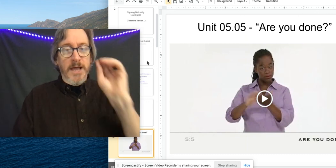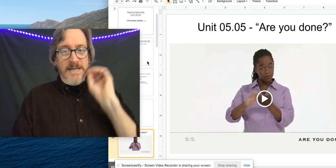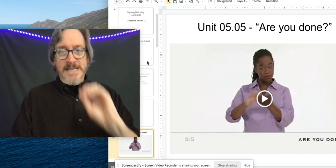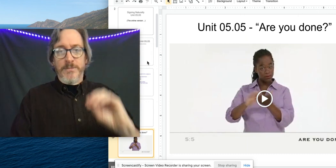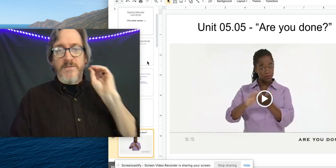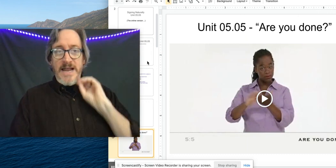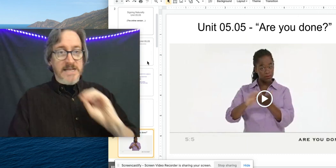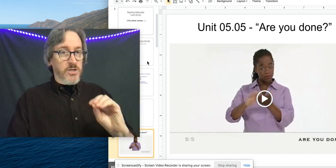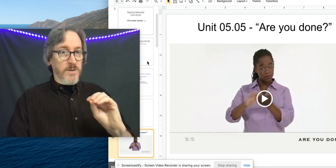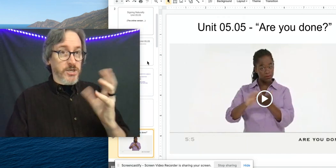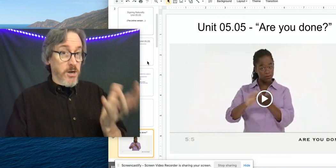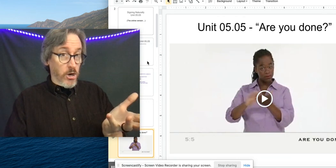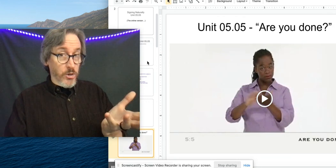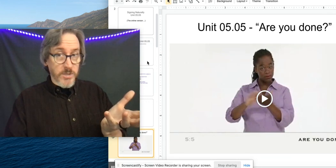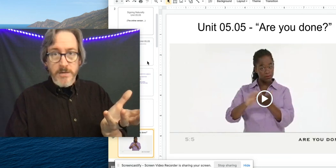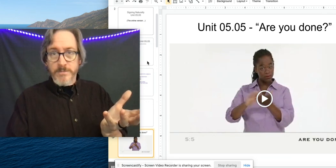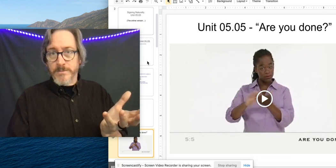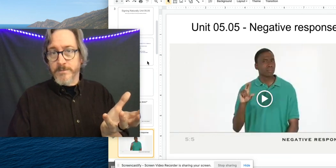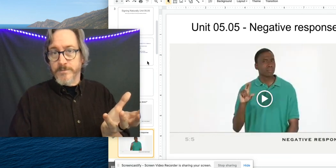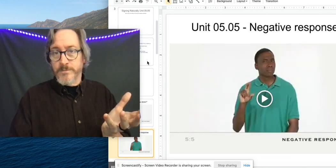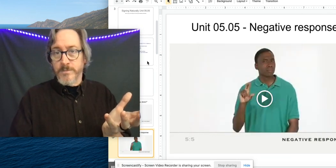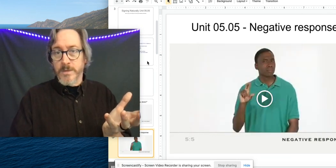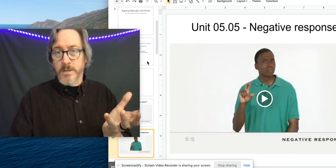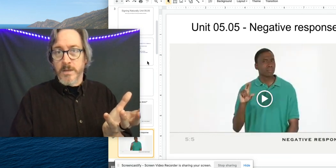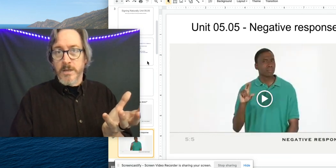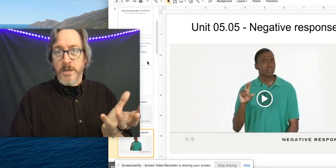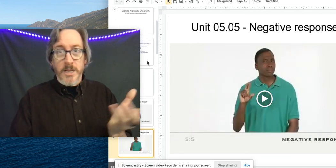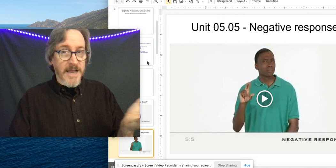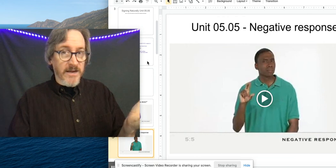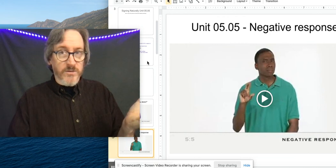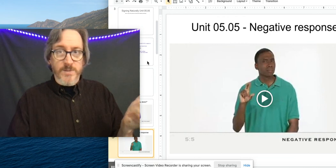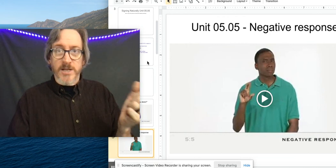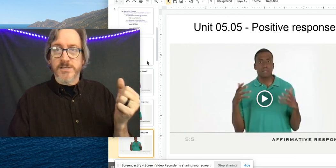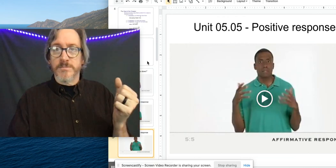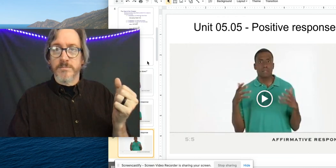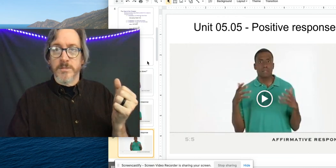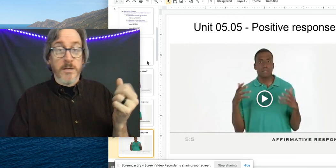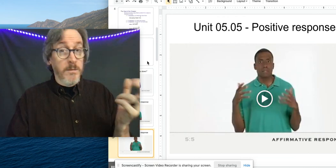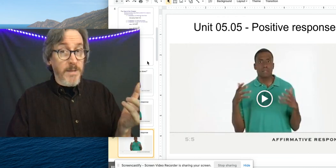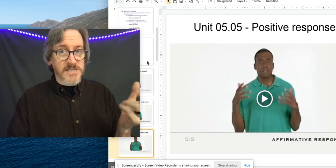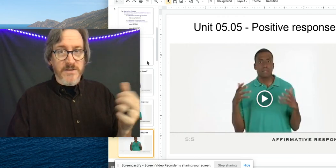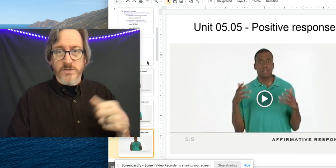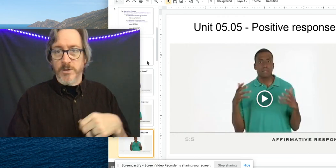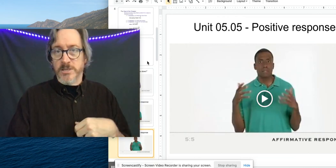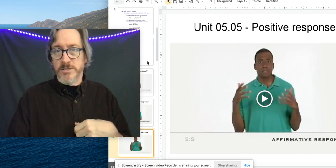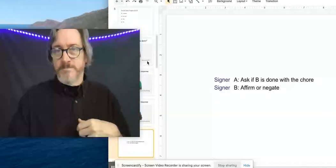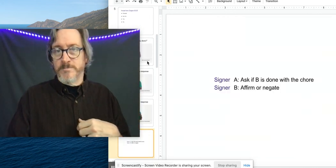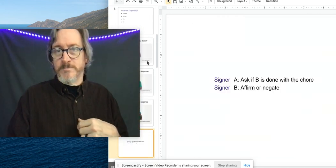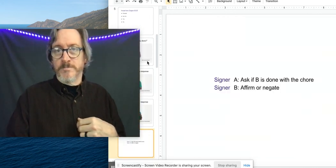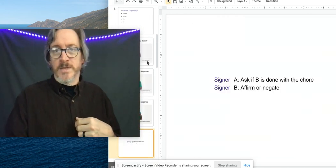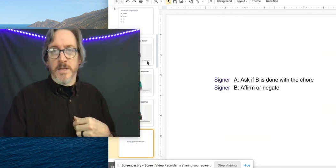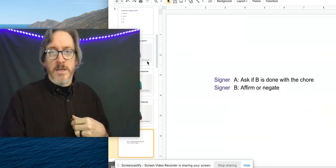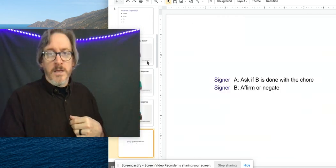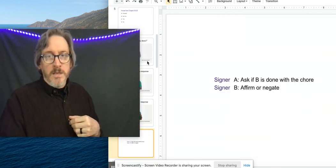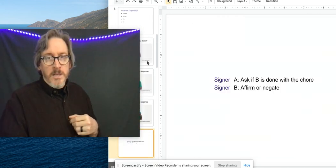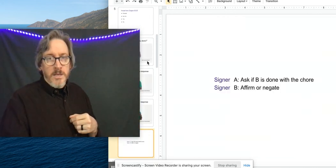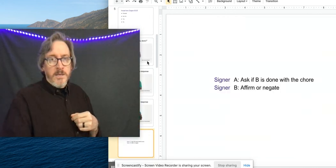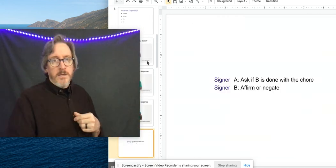So an example of how to ask the question: are you done? Negative response, positive response.